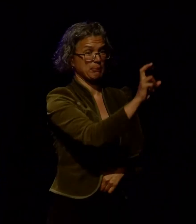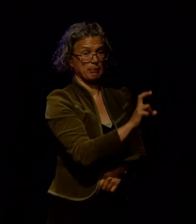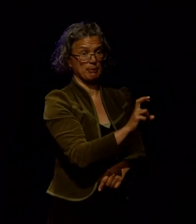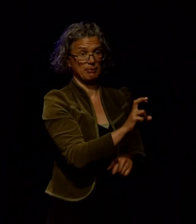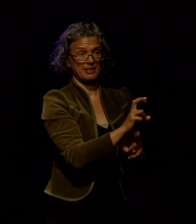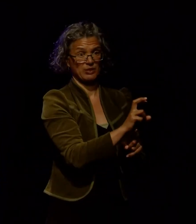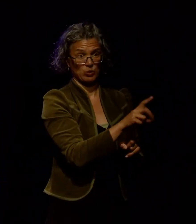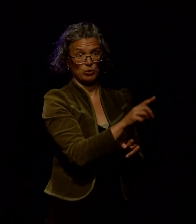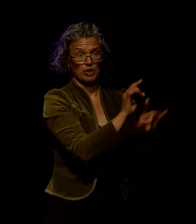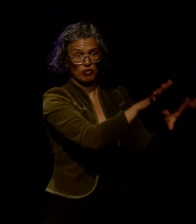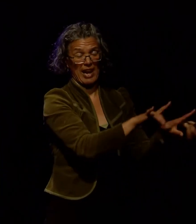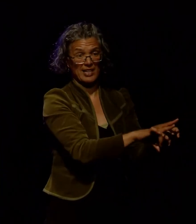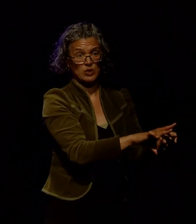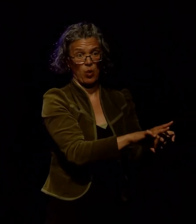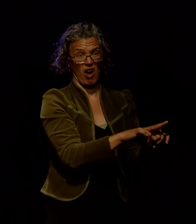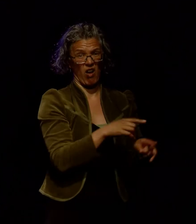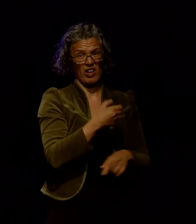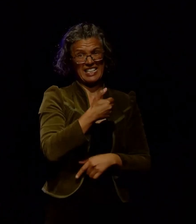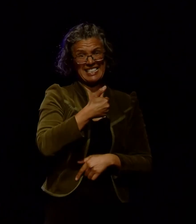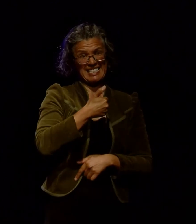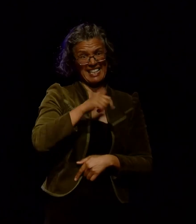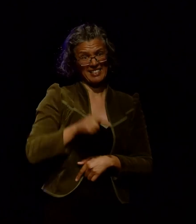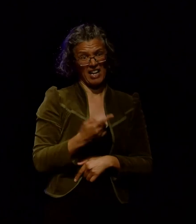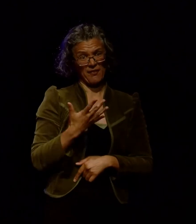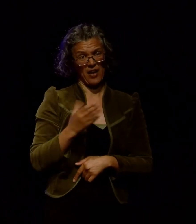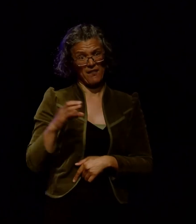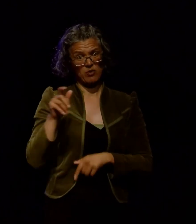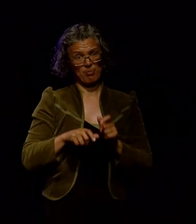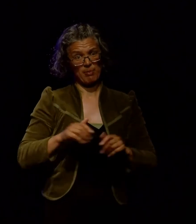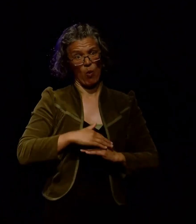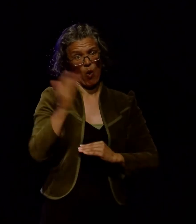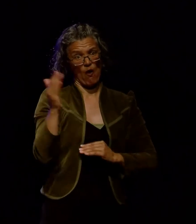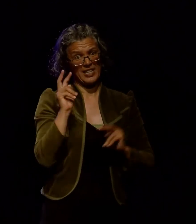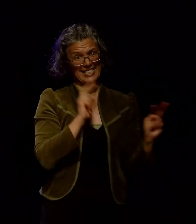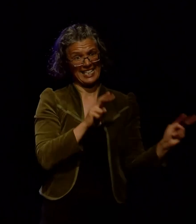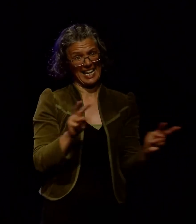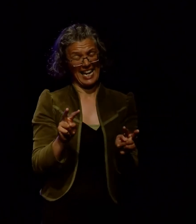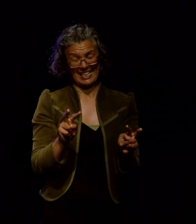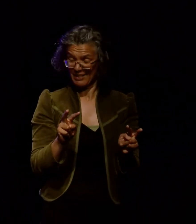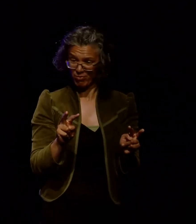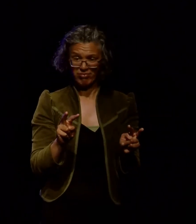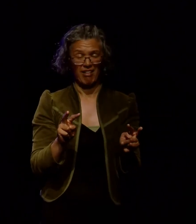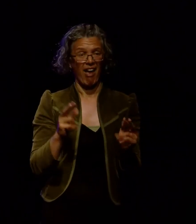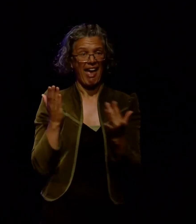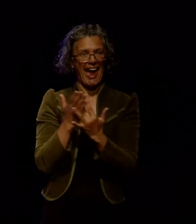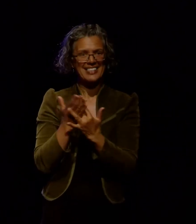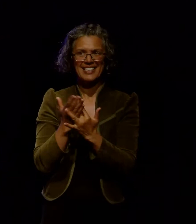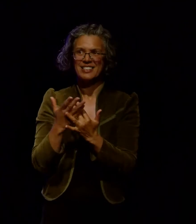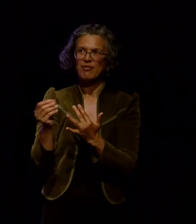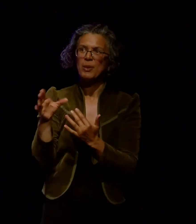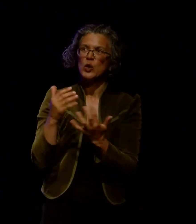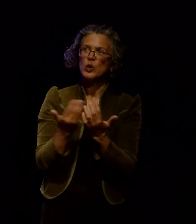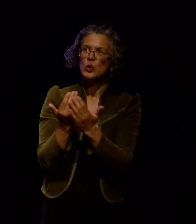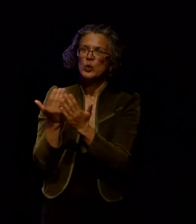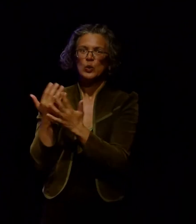over 6,500 people seeing it. Without a doubt, this film reached new audiences. And I think this reflects that the Changing Gear